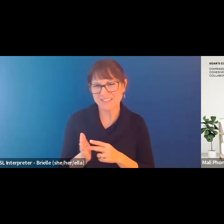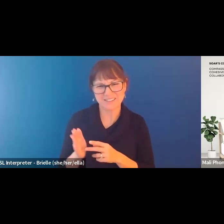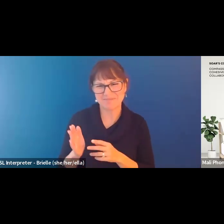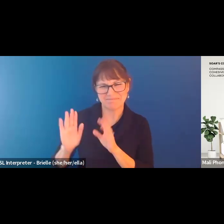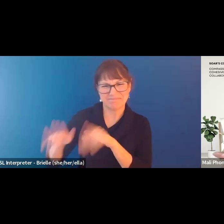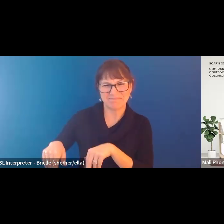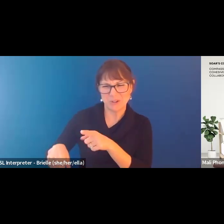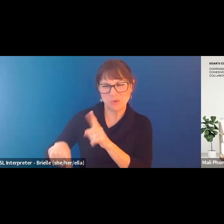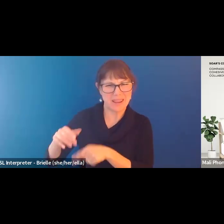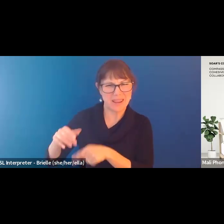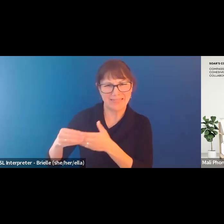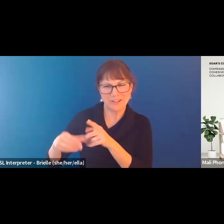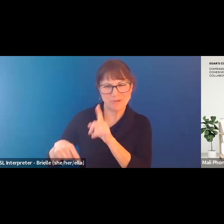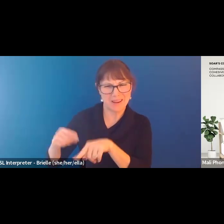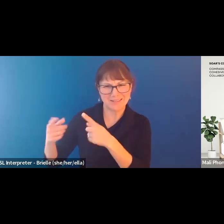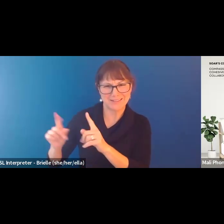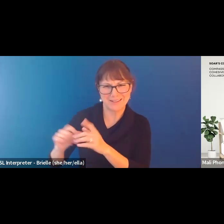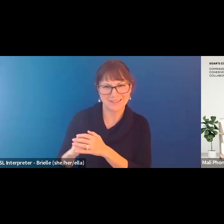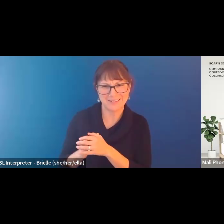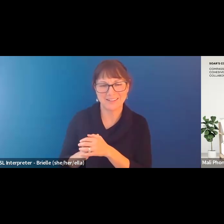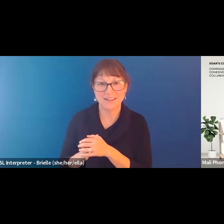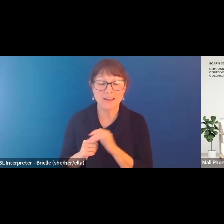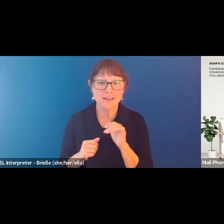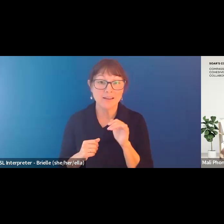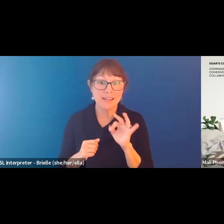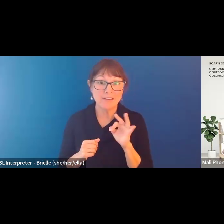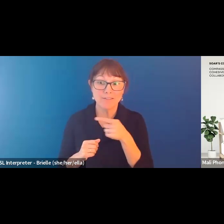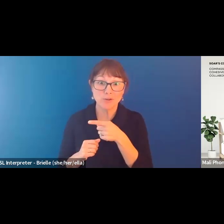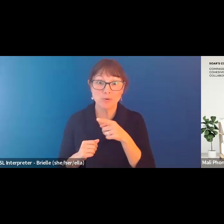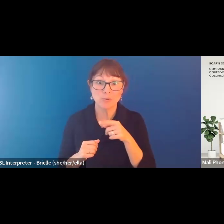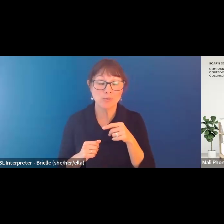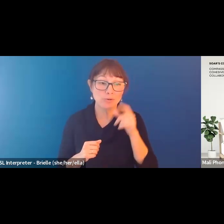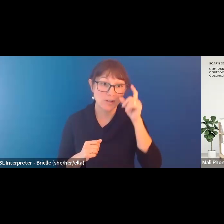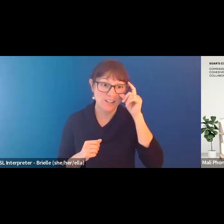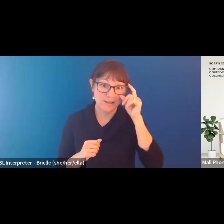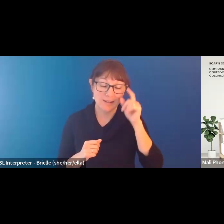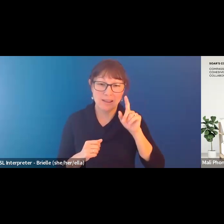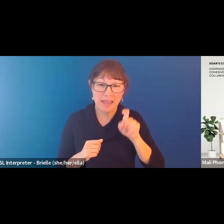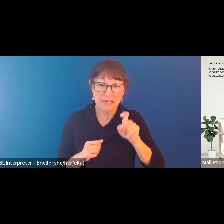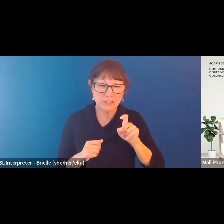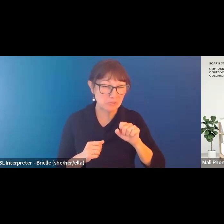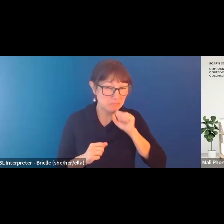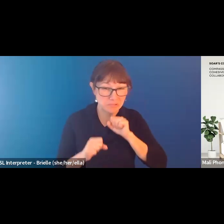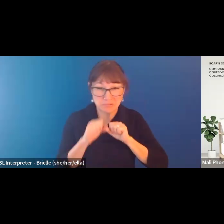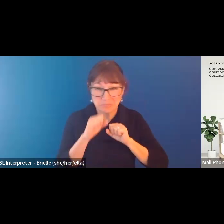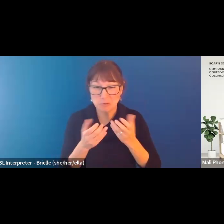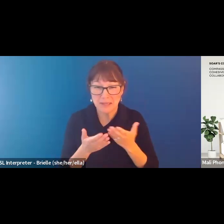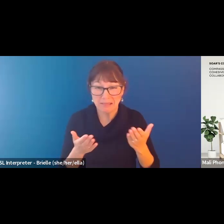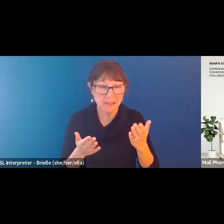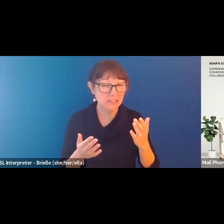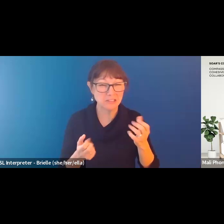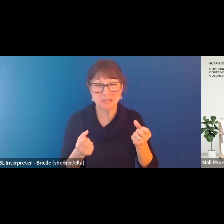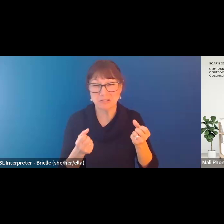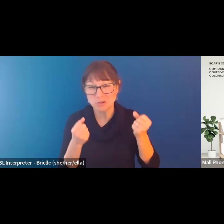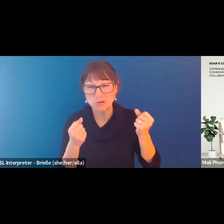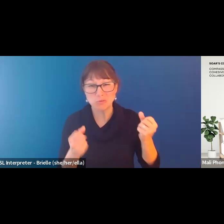us from leadership success. That if we've had to climb too many hills or gigantic mountains,